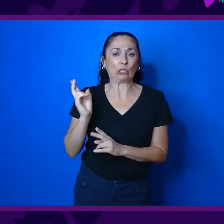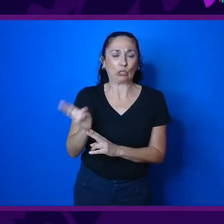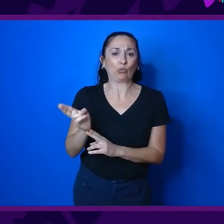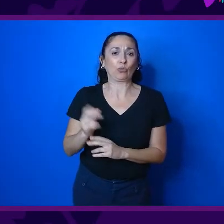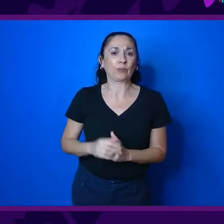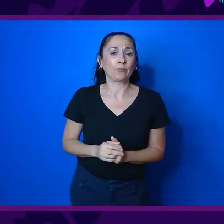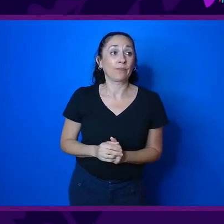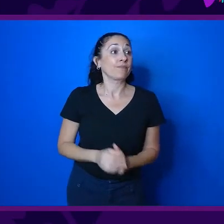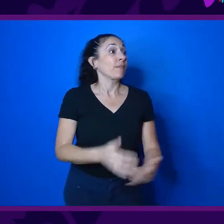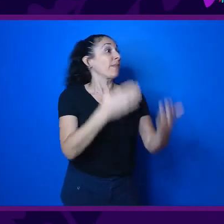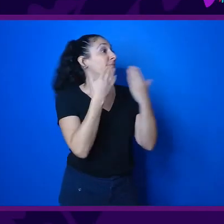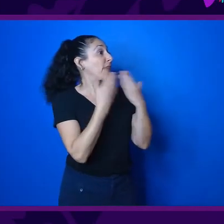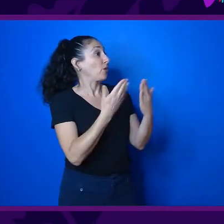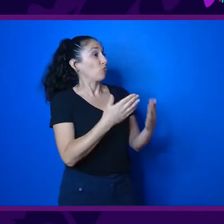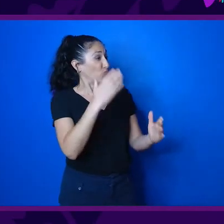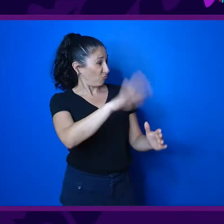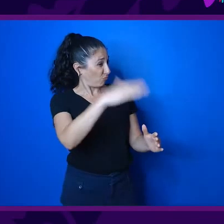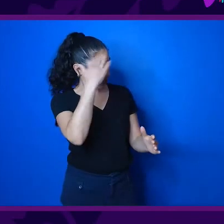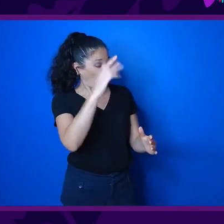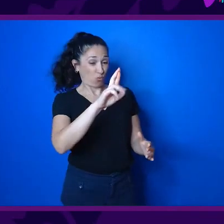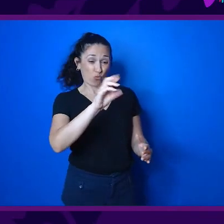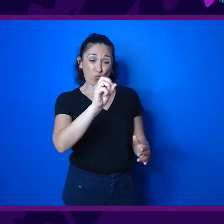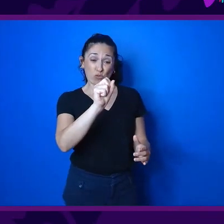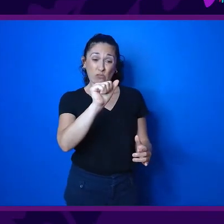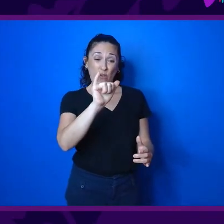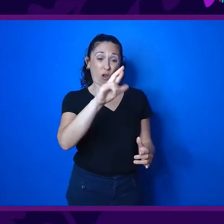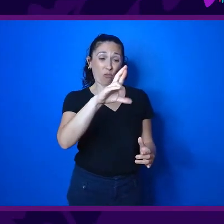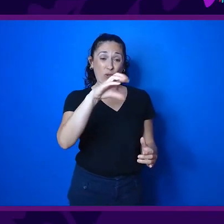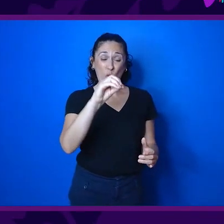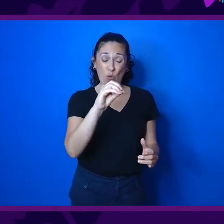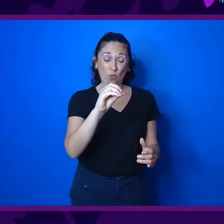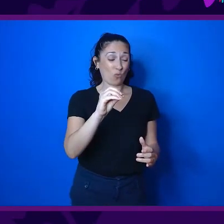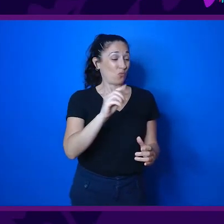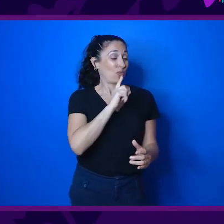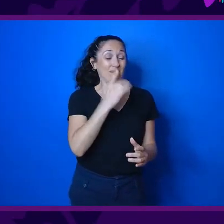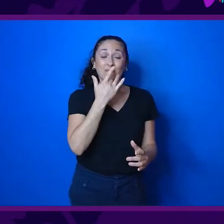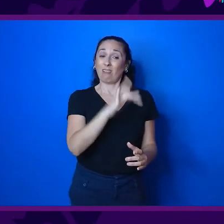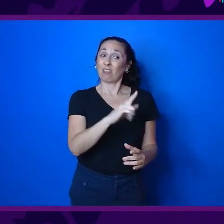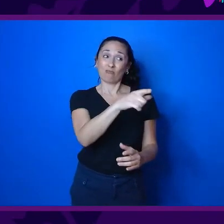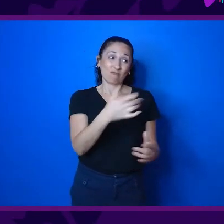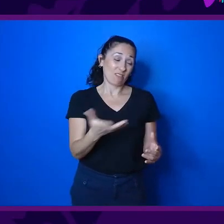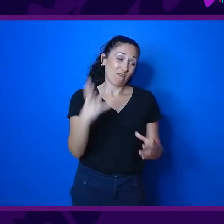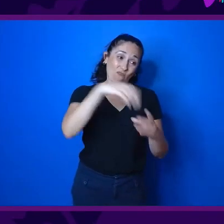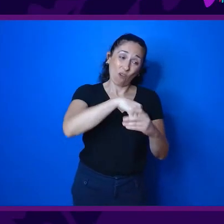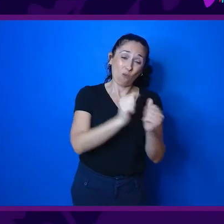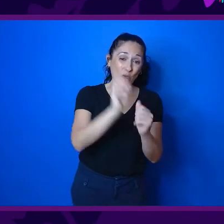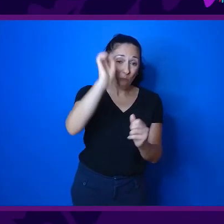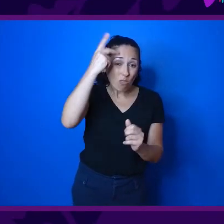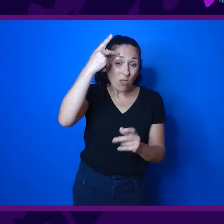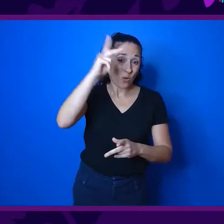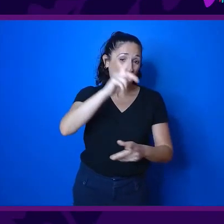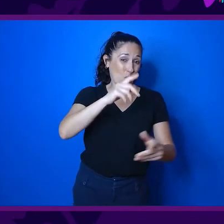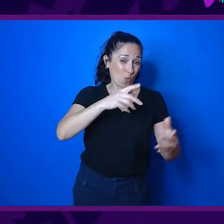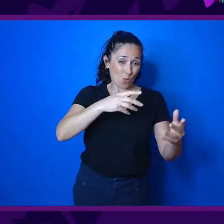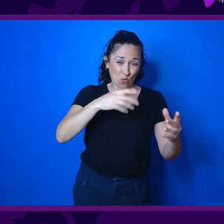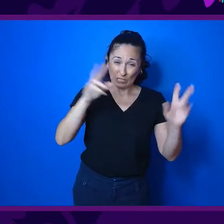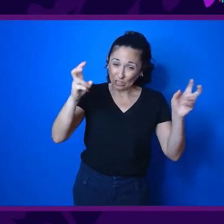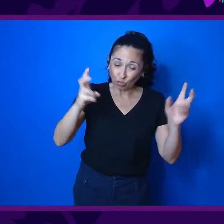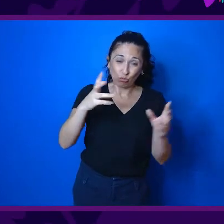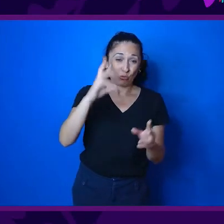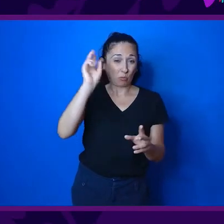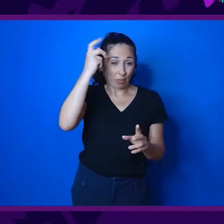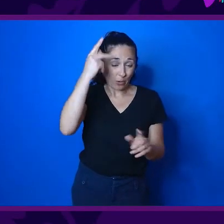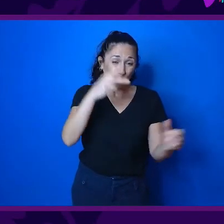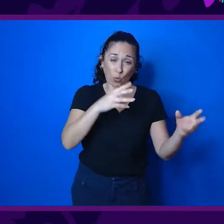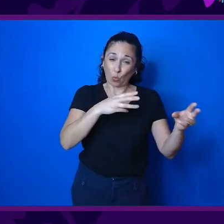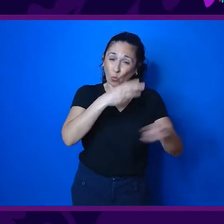Rosario, we're very lucky to actually have Rosario so active in the political world and also especially in social issues. What